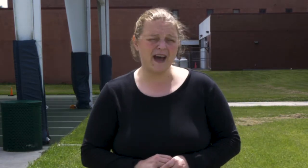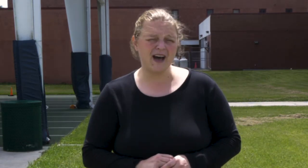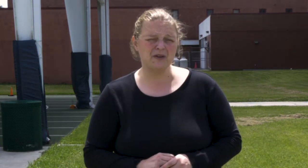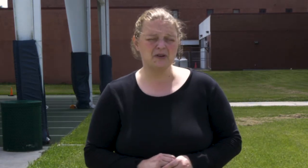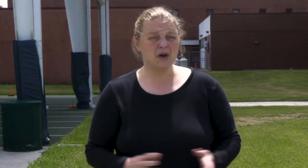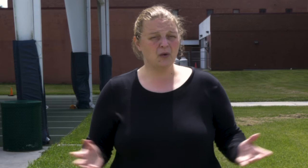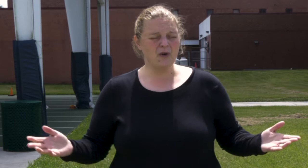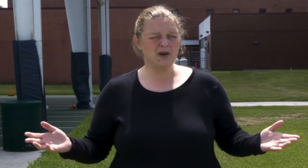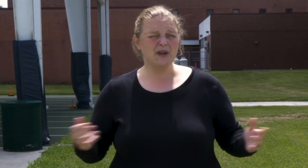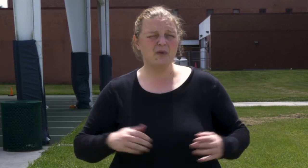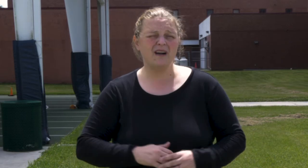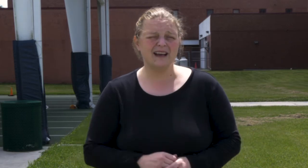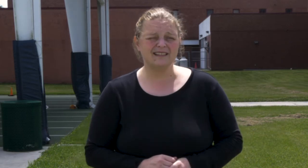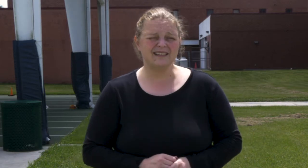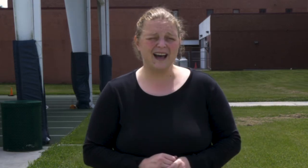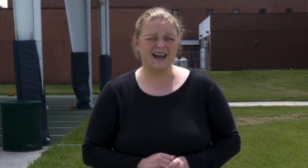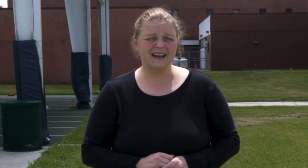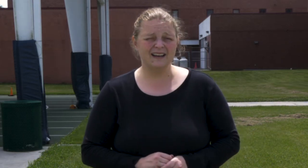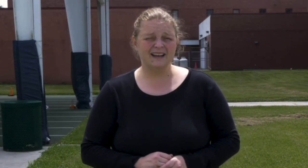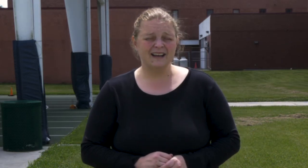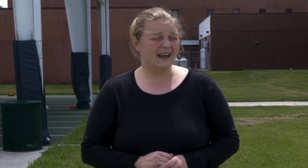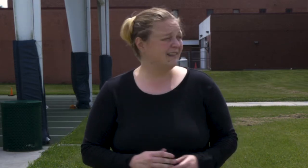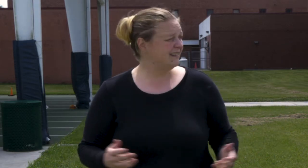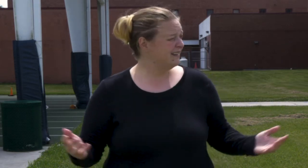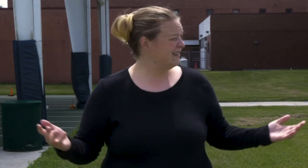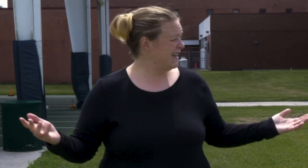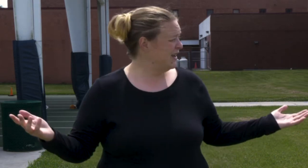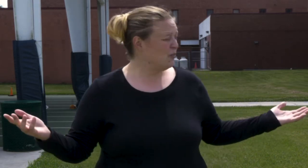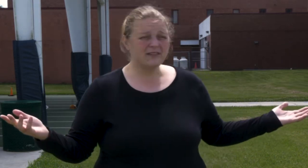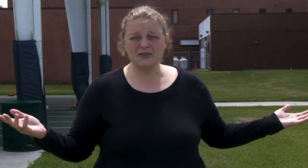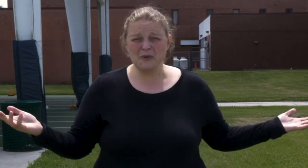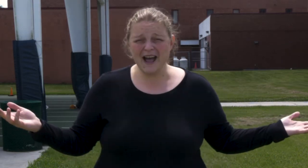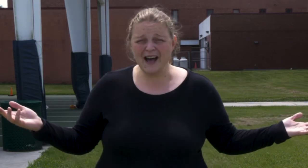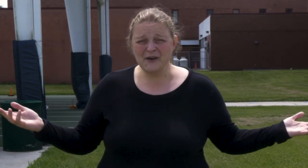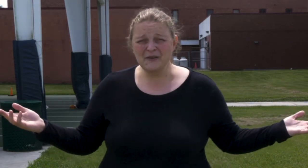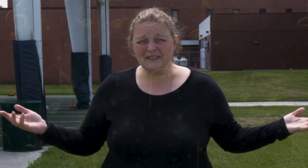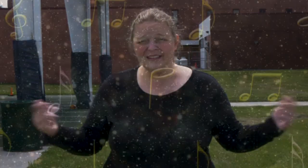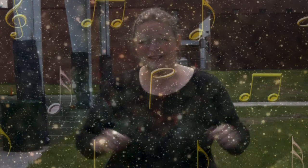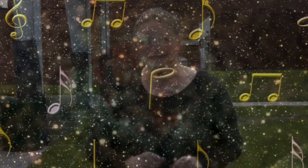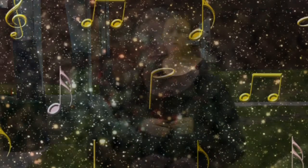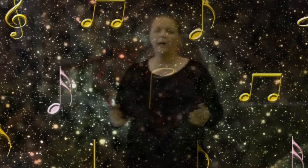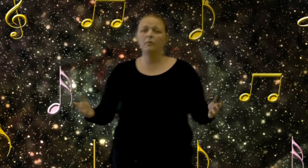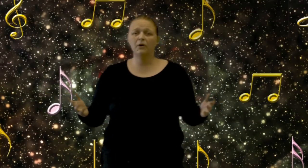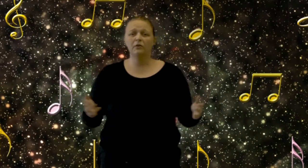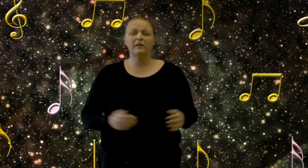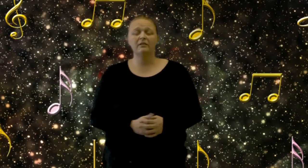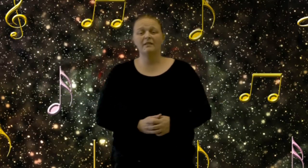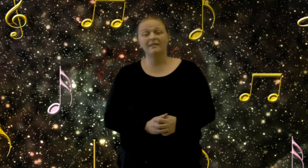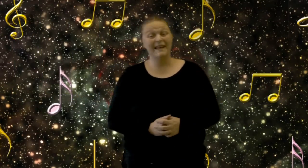found when we walked outside and seen what's around. Well, musicians, that